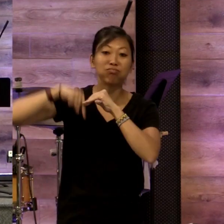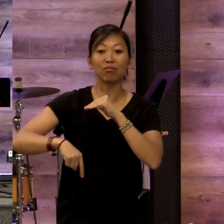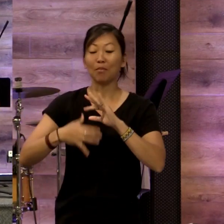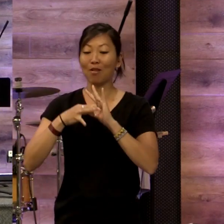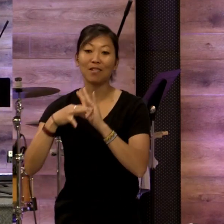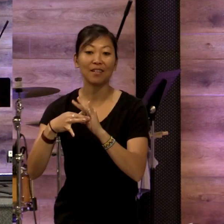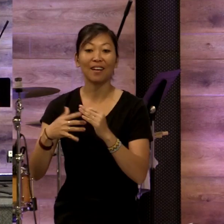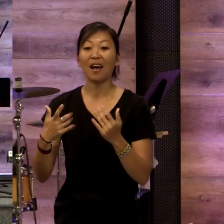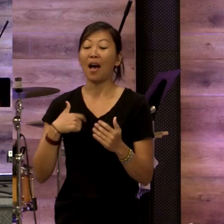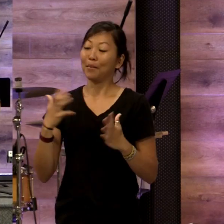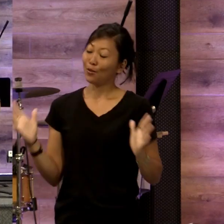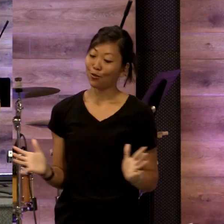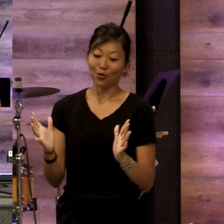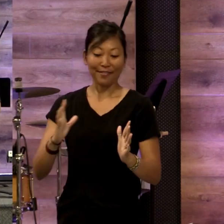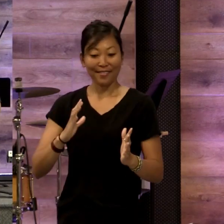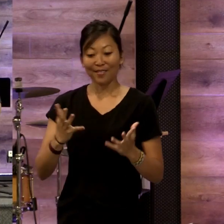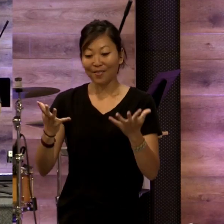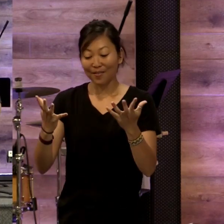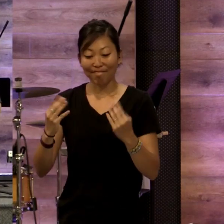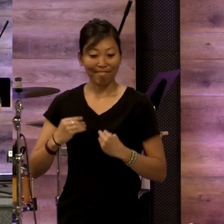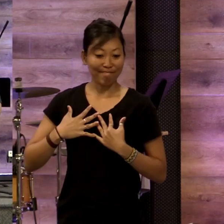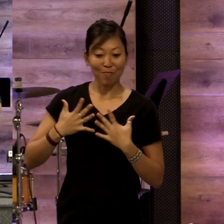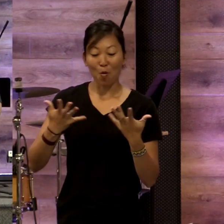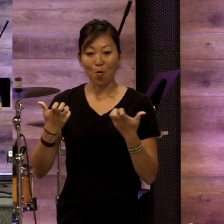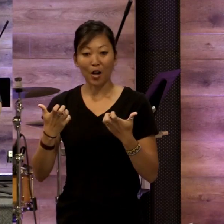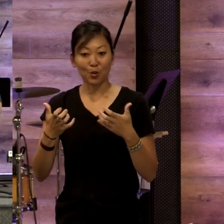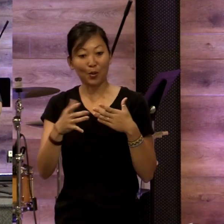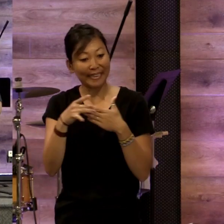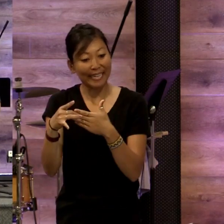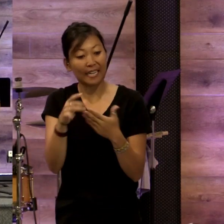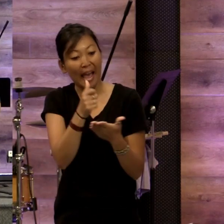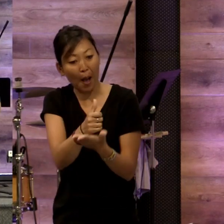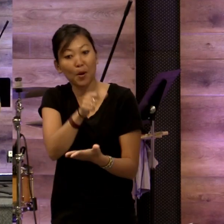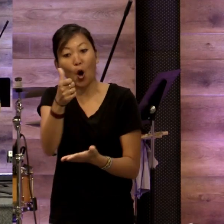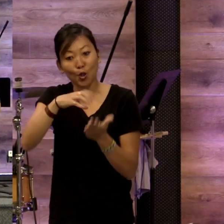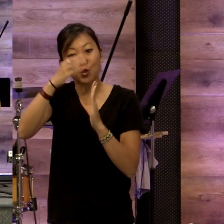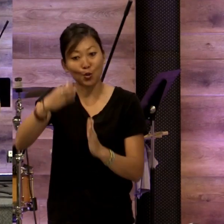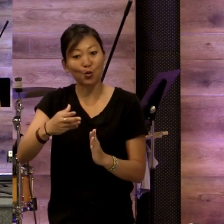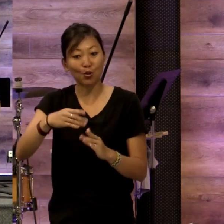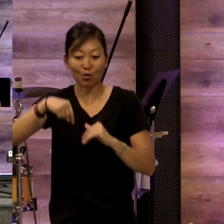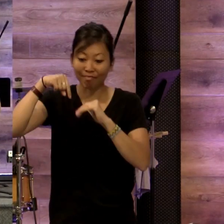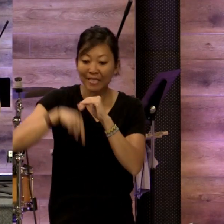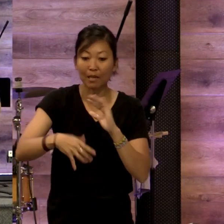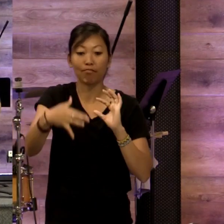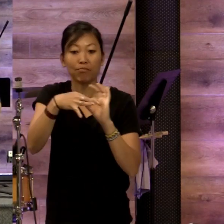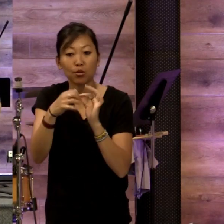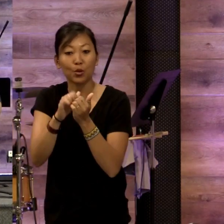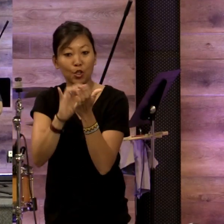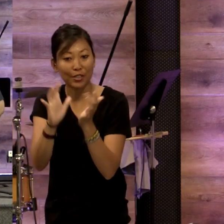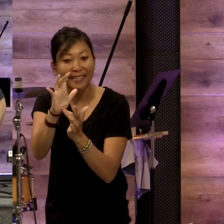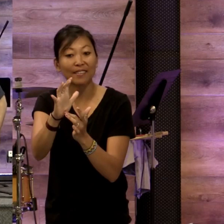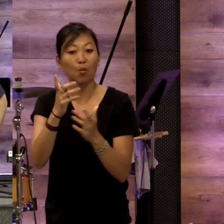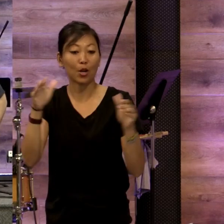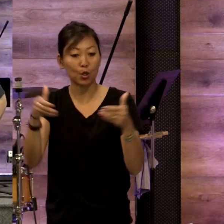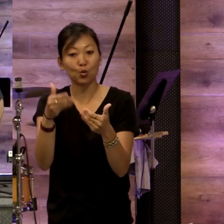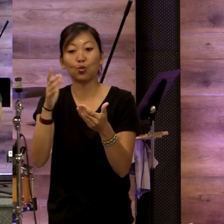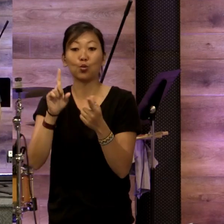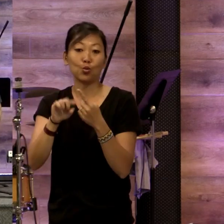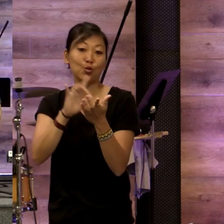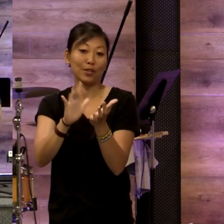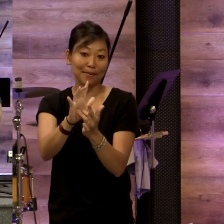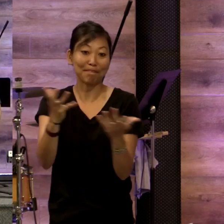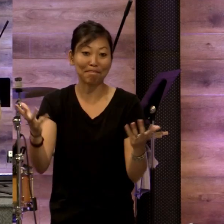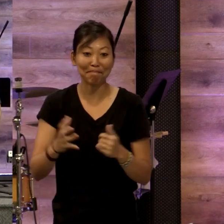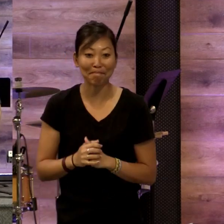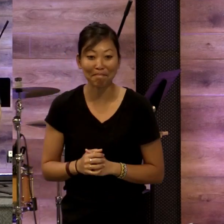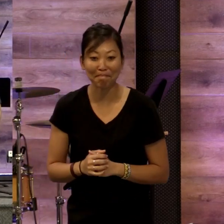yeah, I'm just really encouraged to be able to walk other students along that journey this next year and just lead them to Christ.